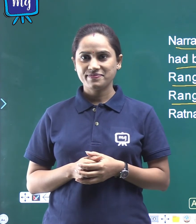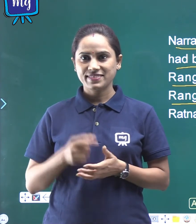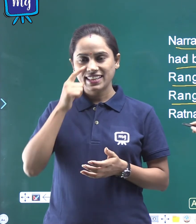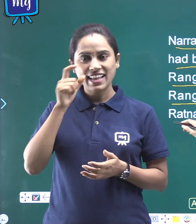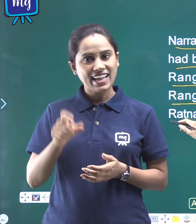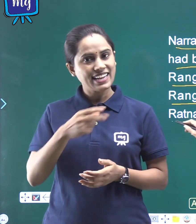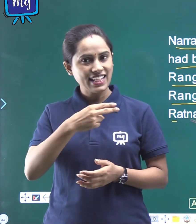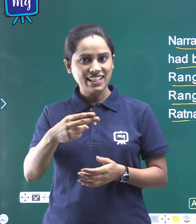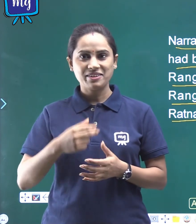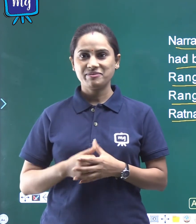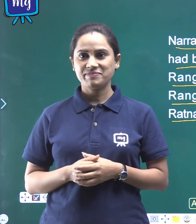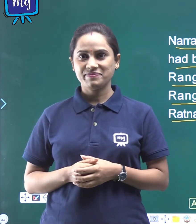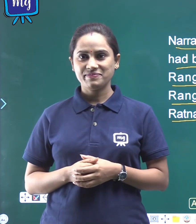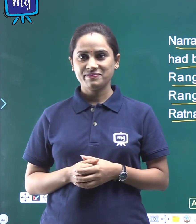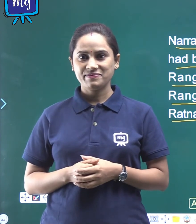Ratna.